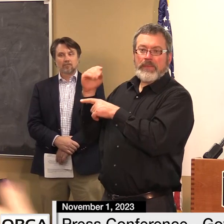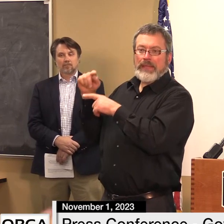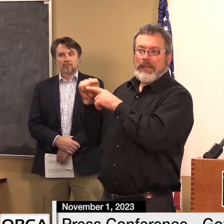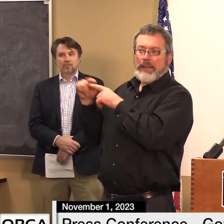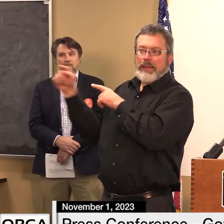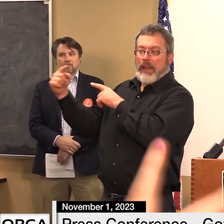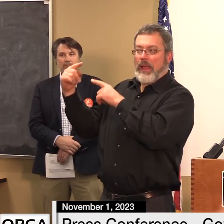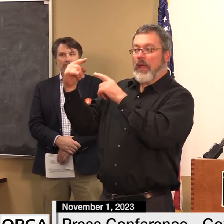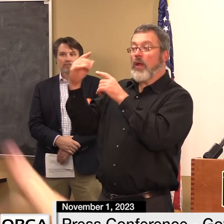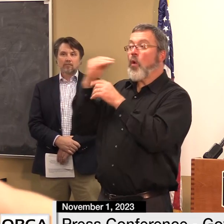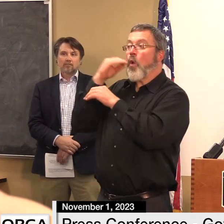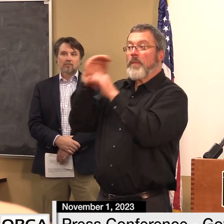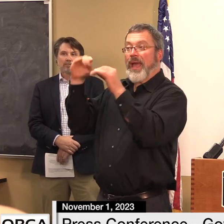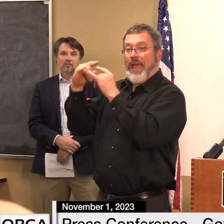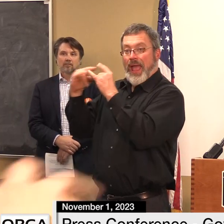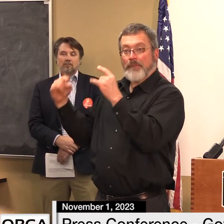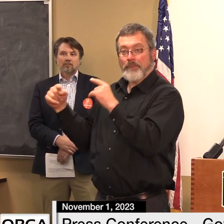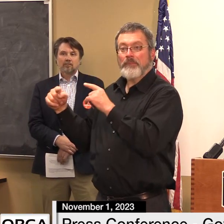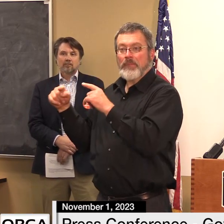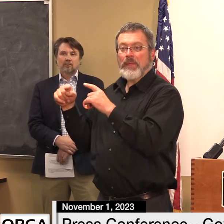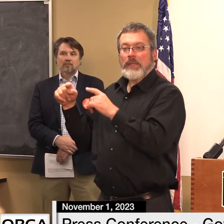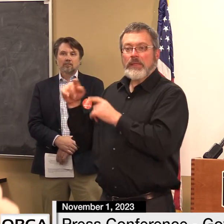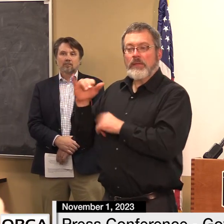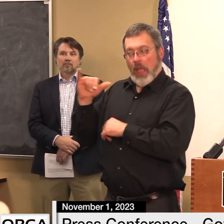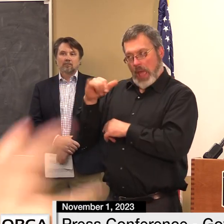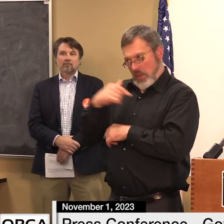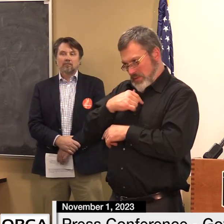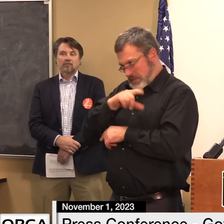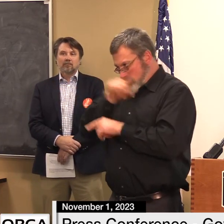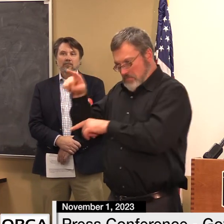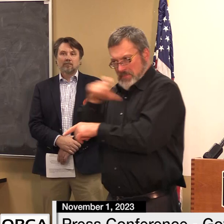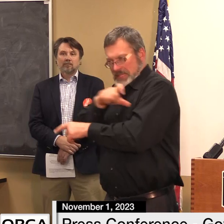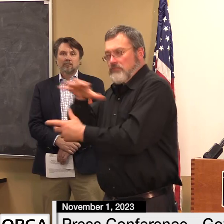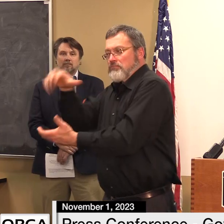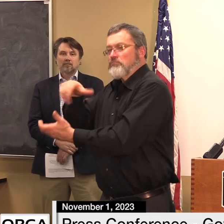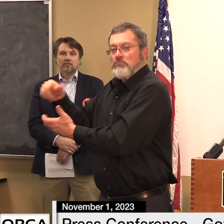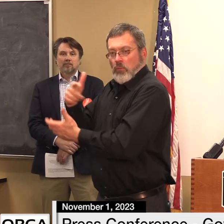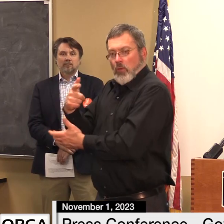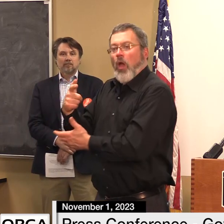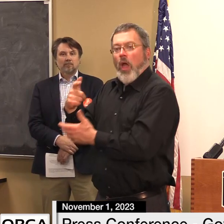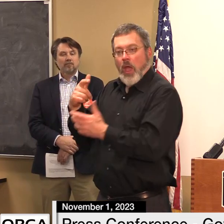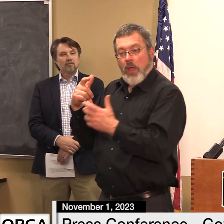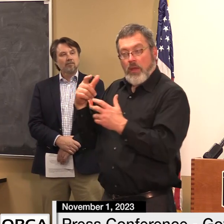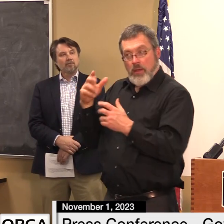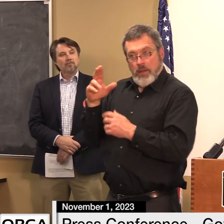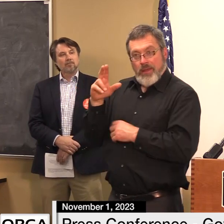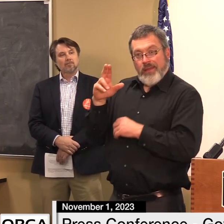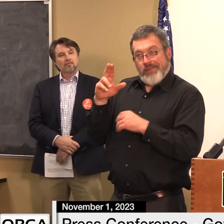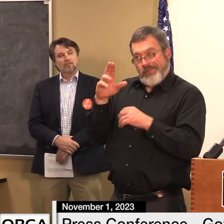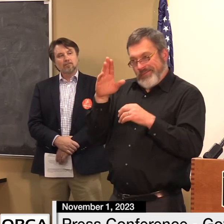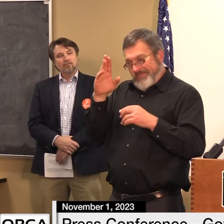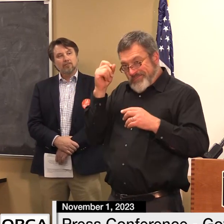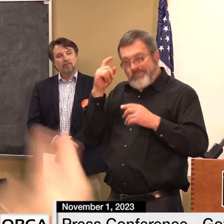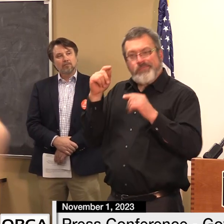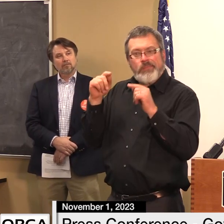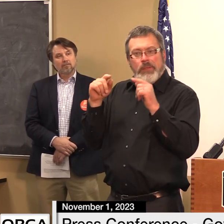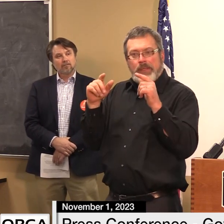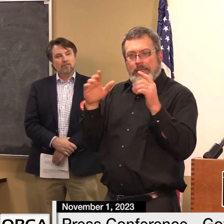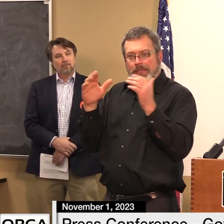number of guns. So that is concerning, but I don't think it was something that was that was thought